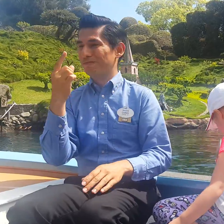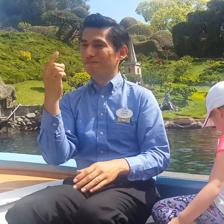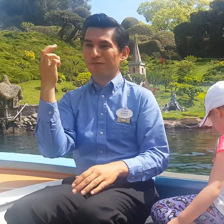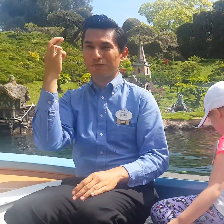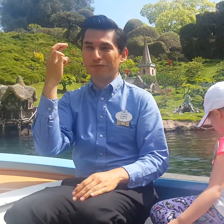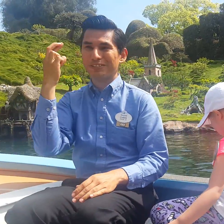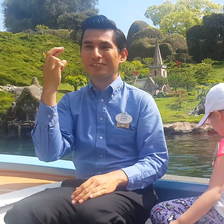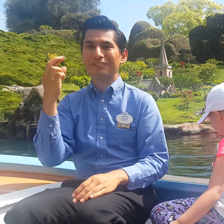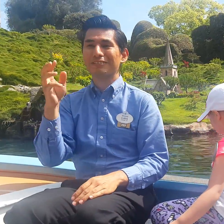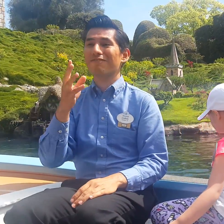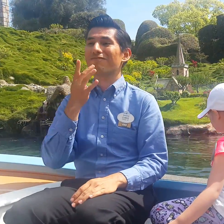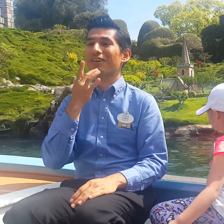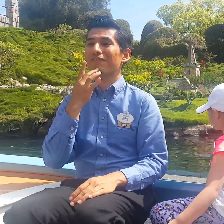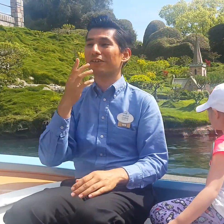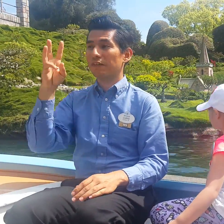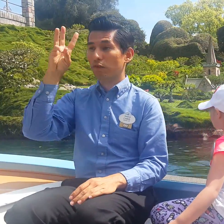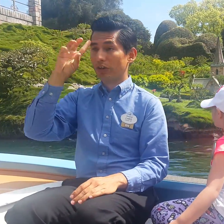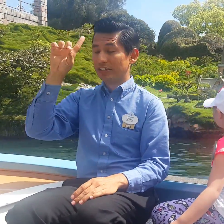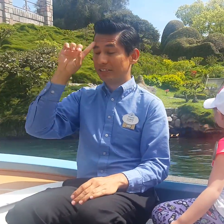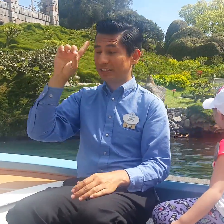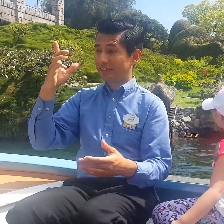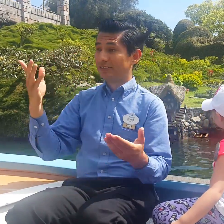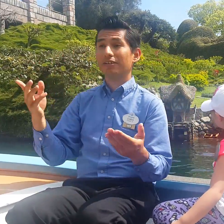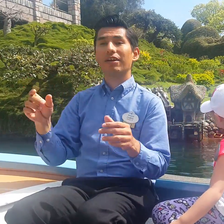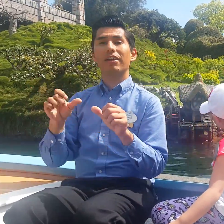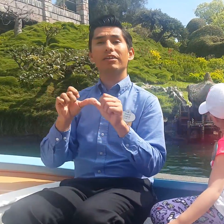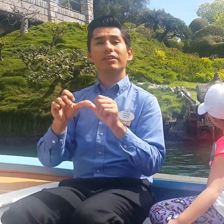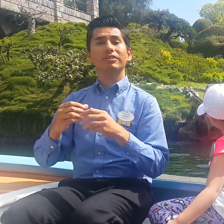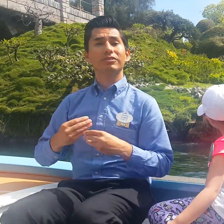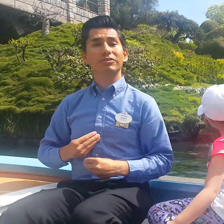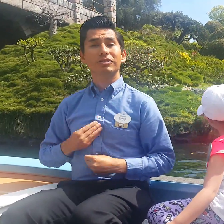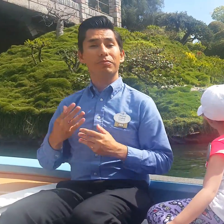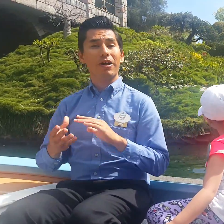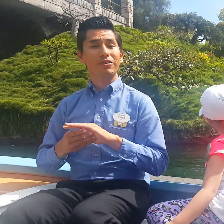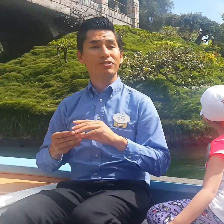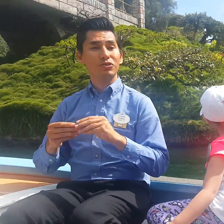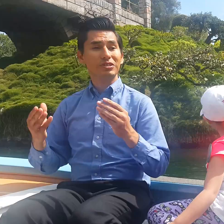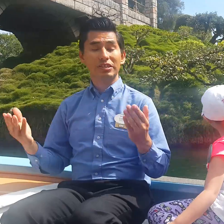Disney, and it continues to inspire new stories here. Stories like A Wind in the